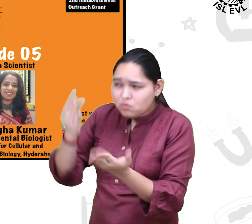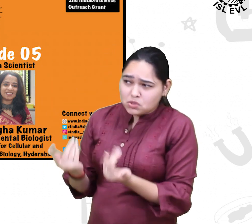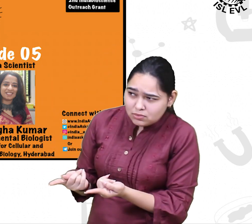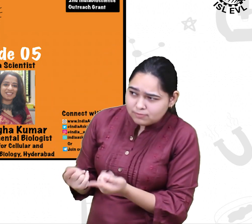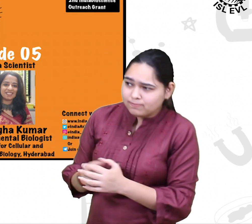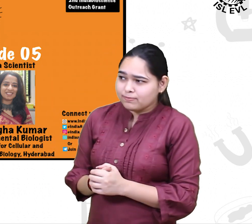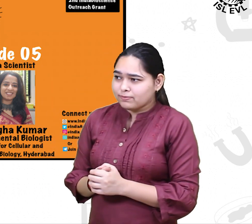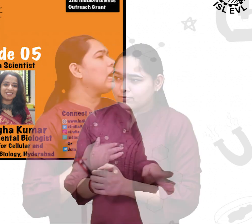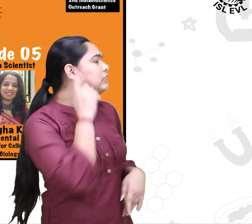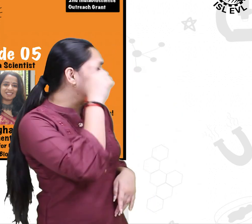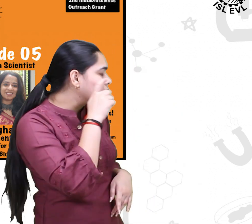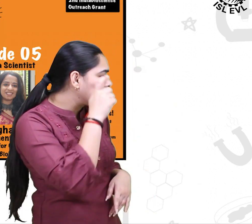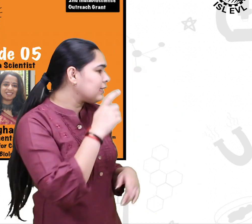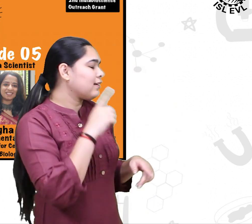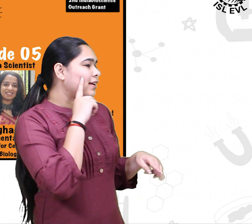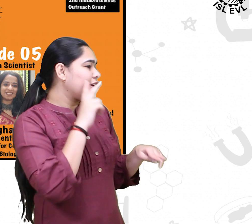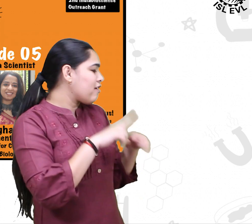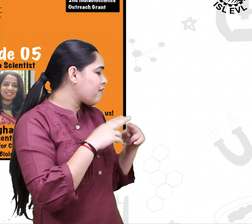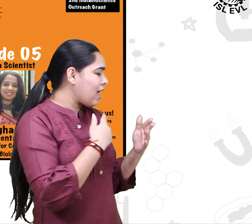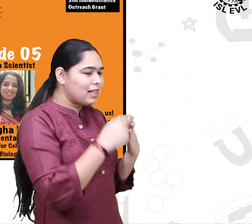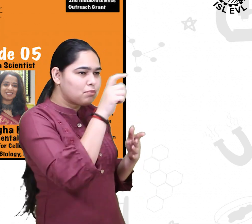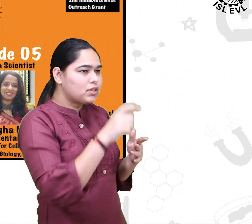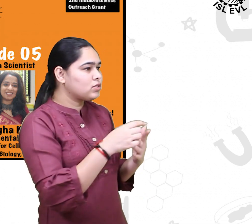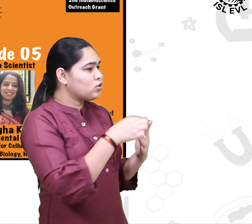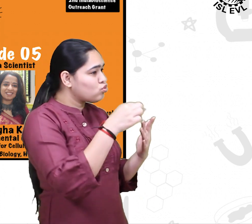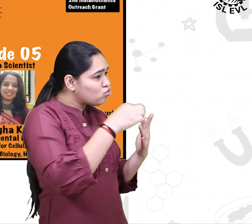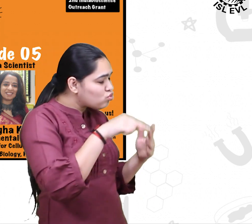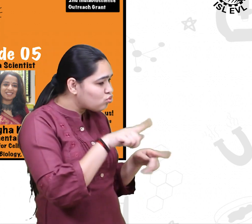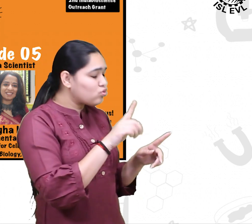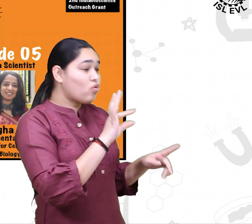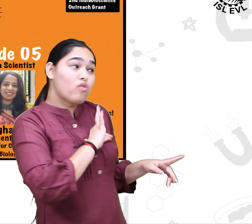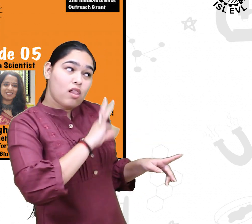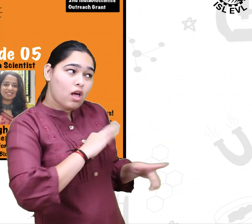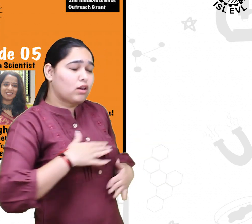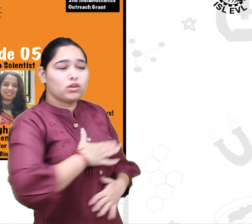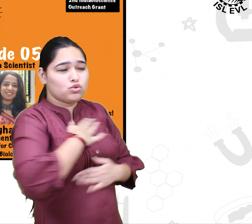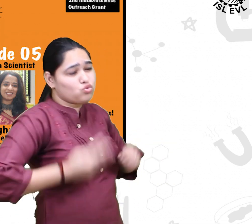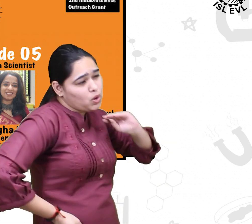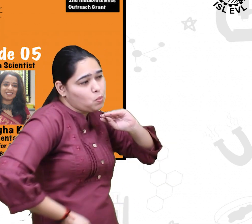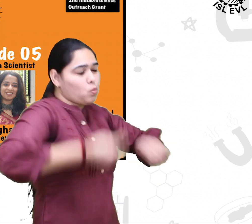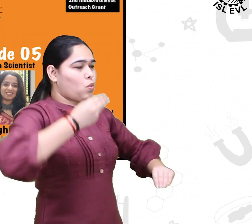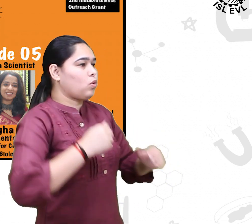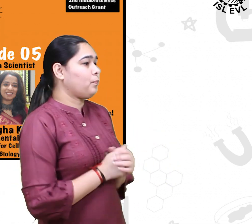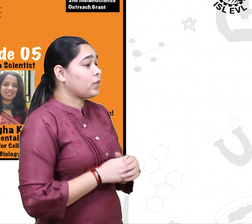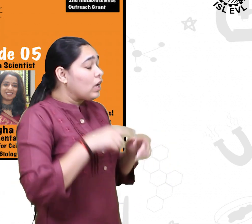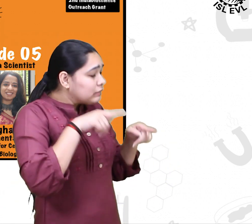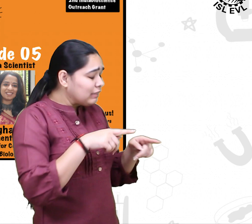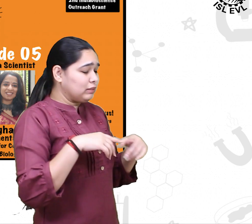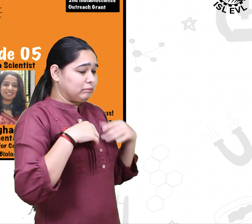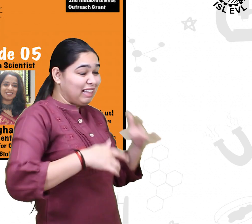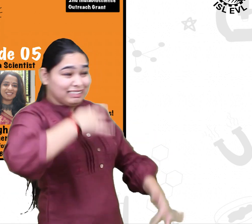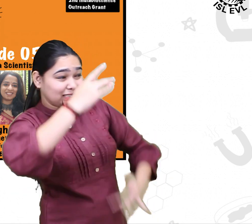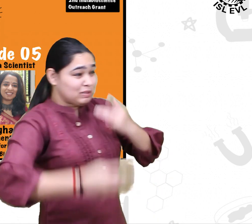that context? I think find something that you really, really enjoy doing and you